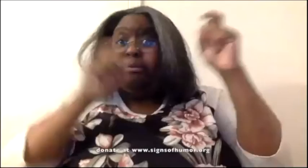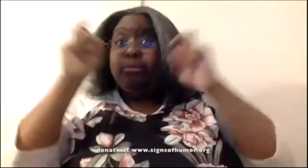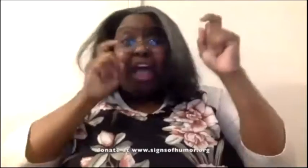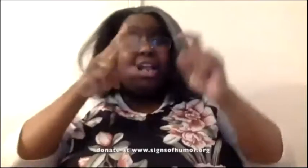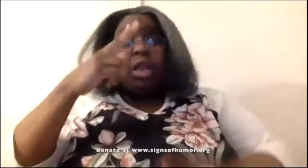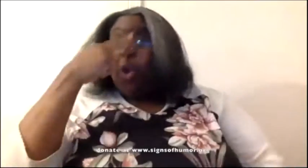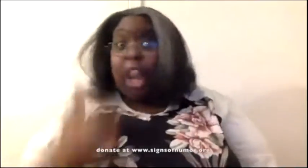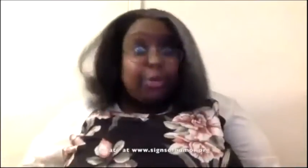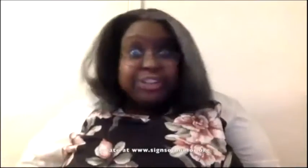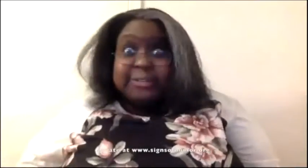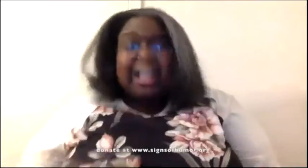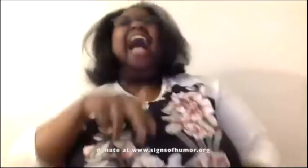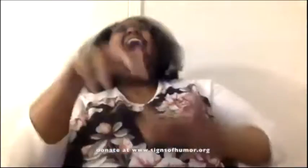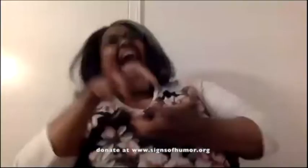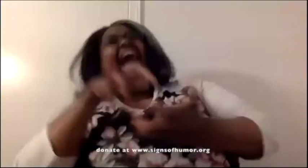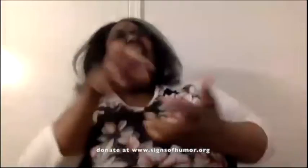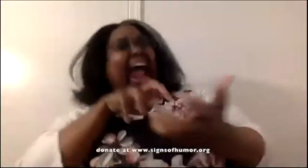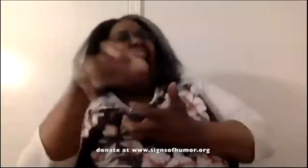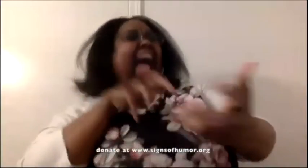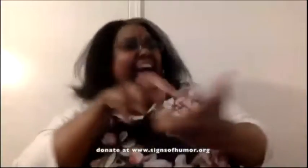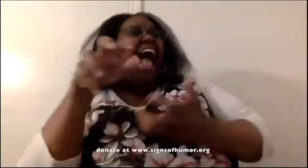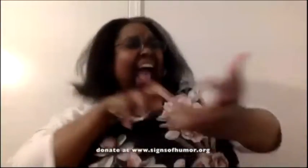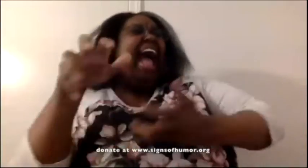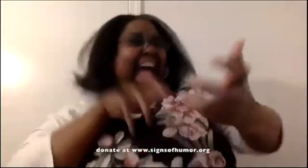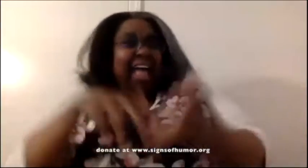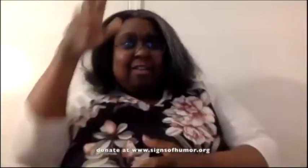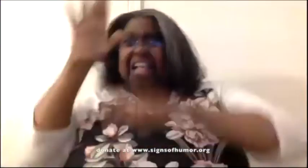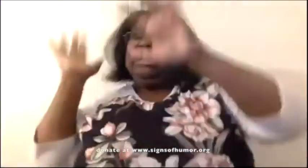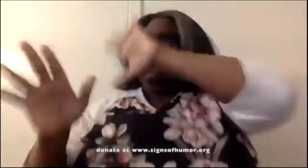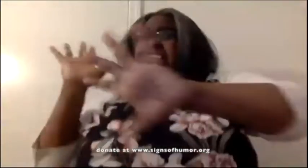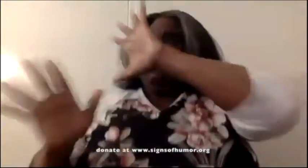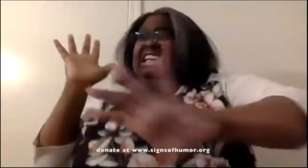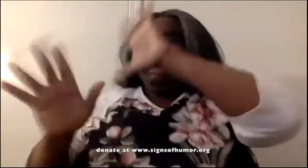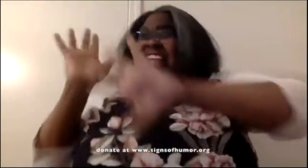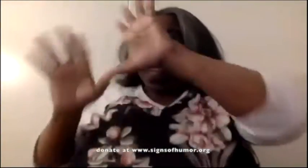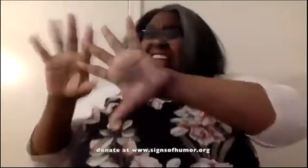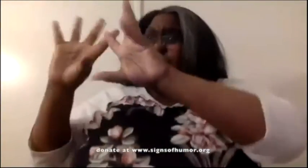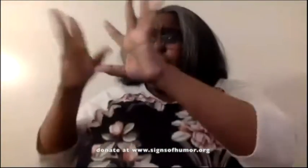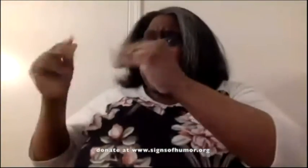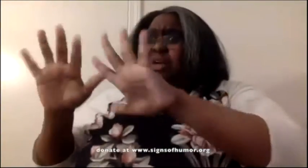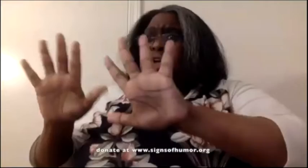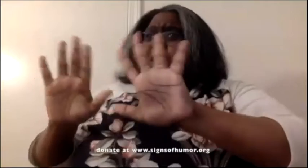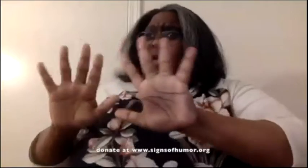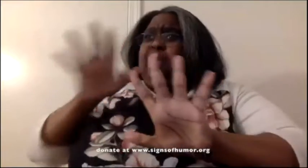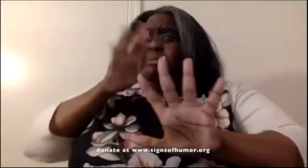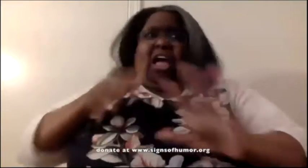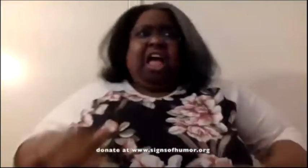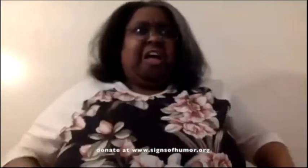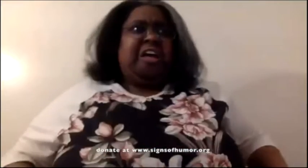because what was happening. My mom's pants was on fire, and they're laughing, I'm laughing, and everybody's like, whoa,